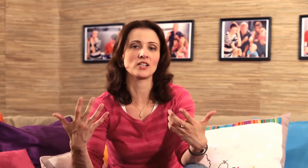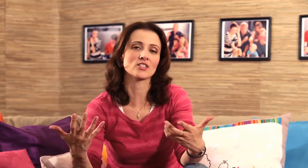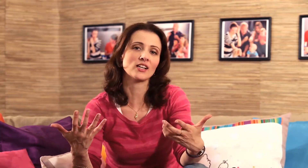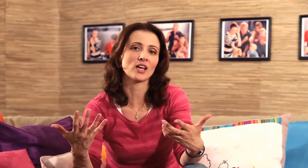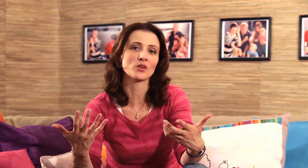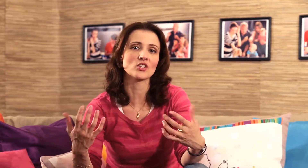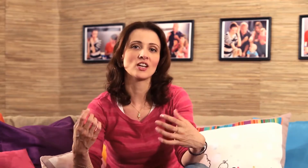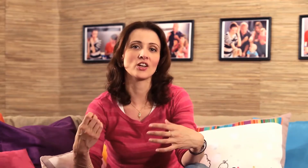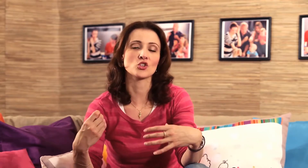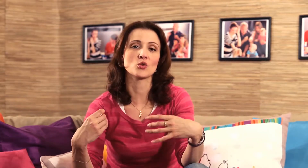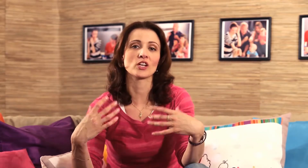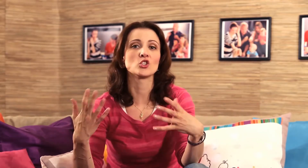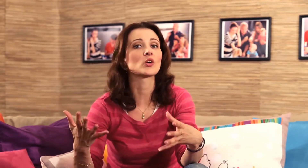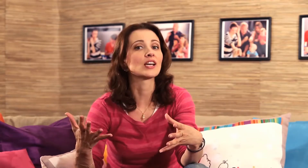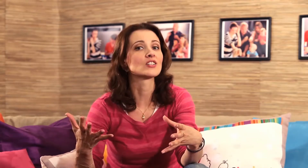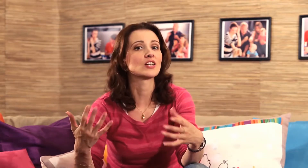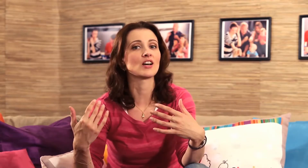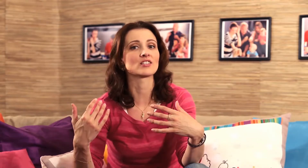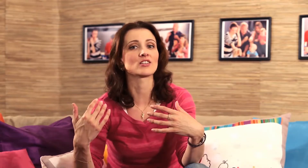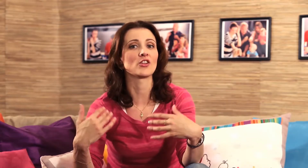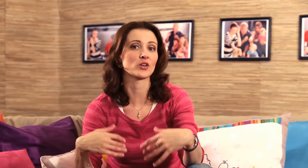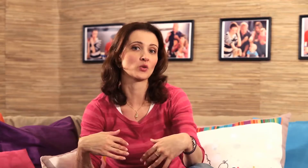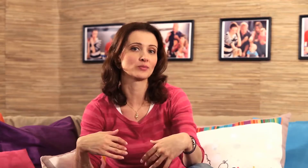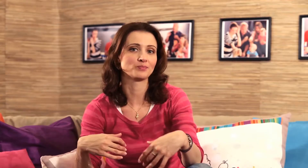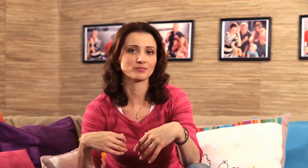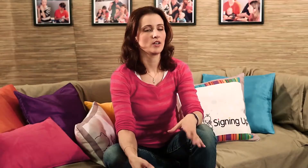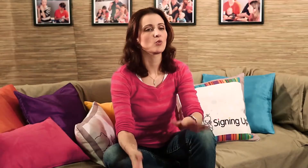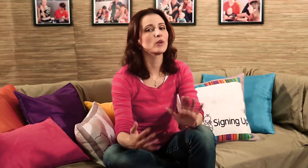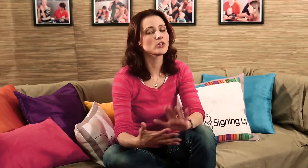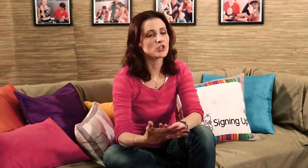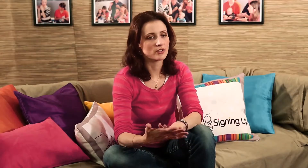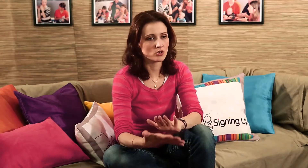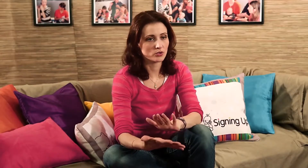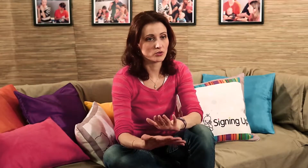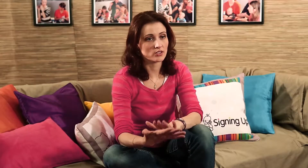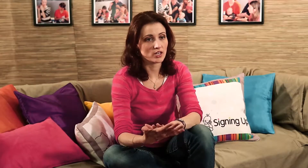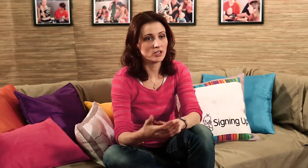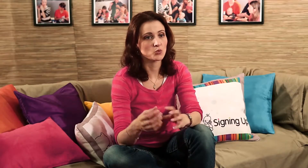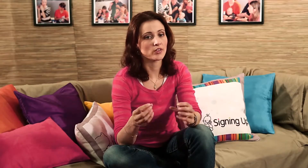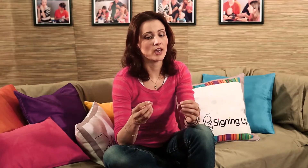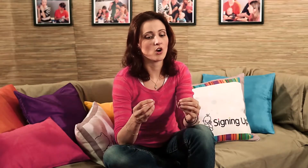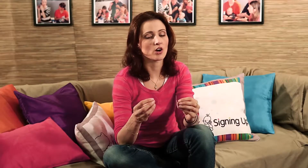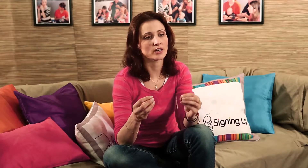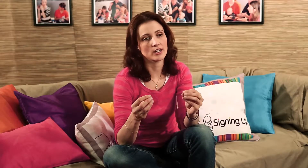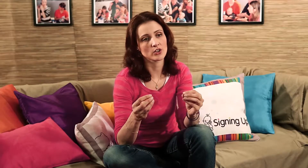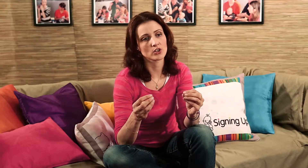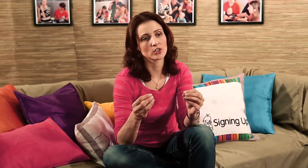in sign language. They're just doing it on your hands and not on their own. When your child is going through that stage where they are either